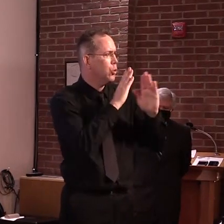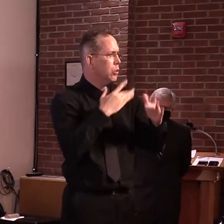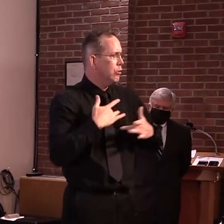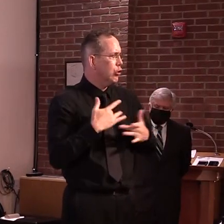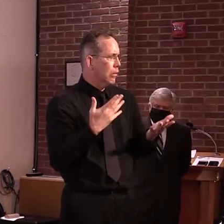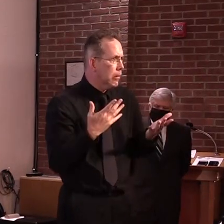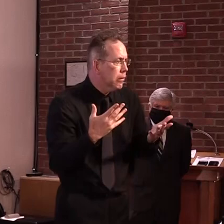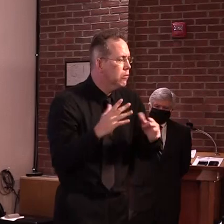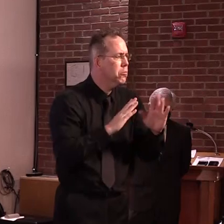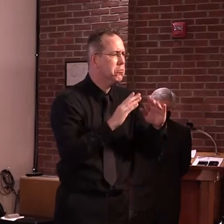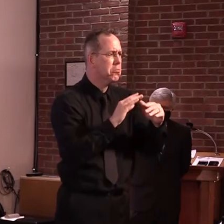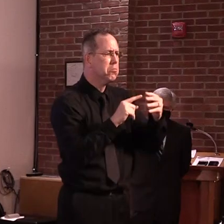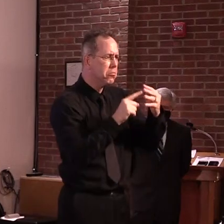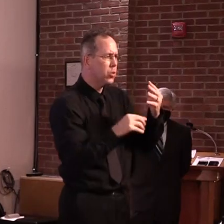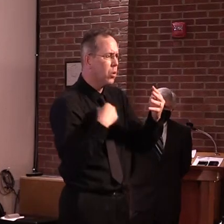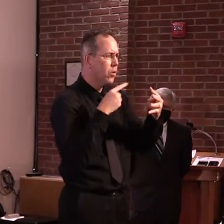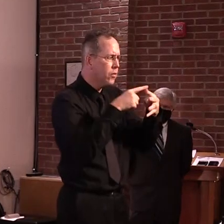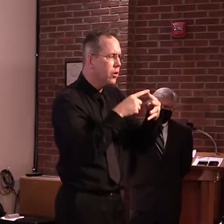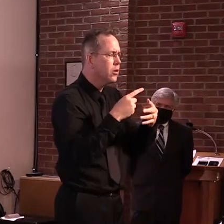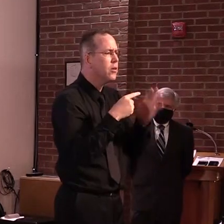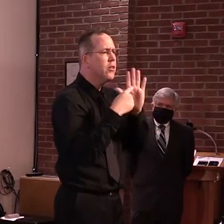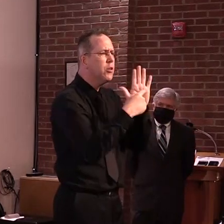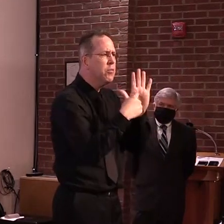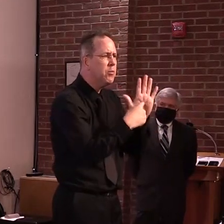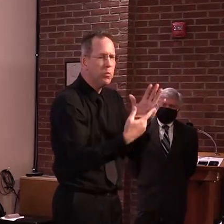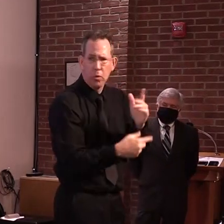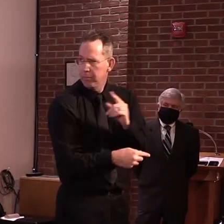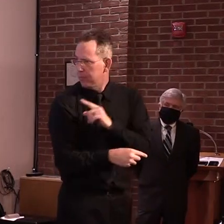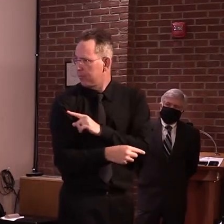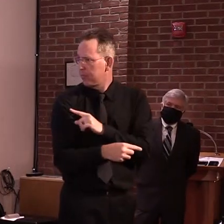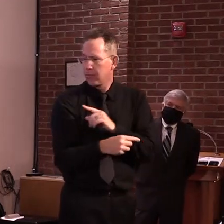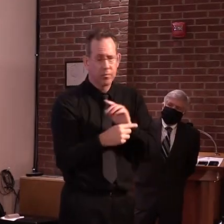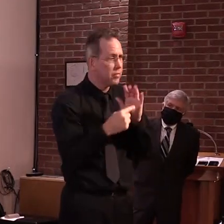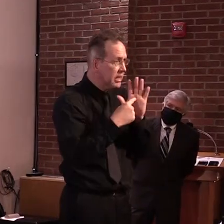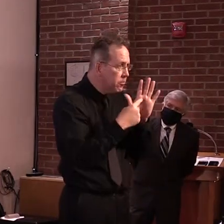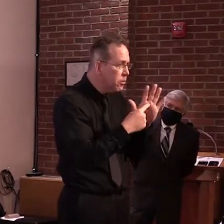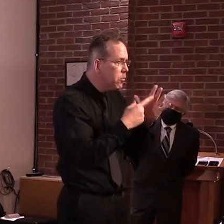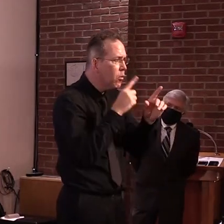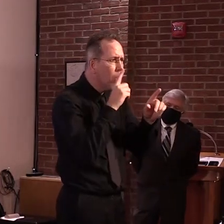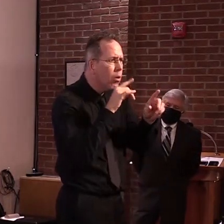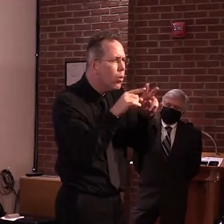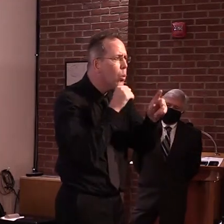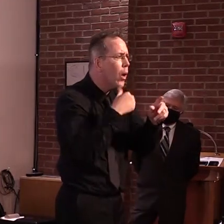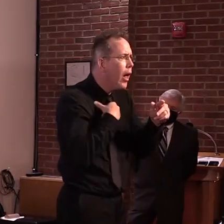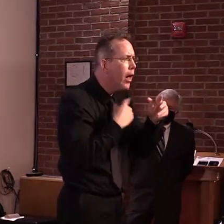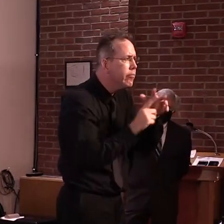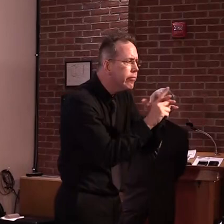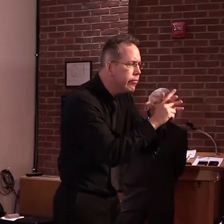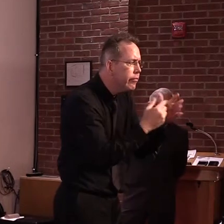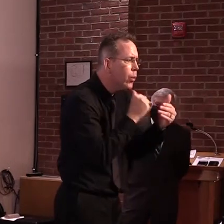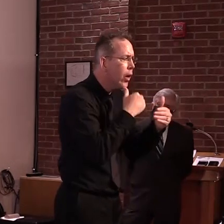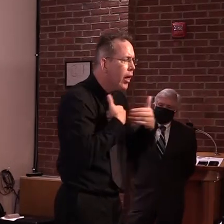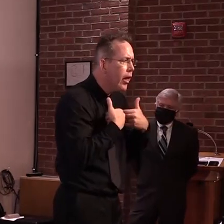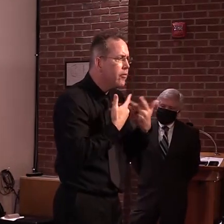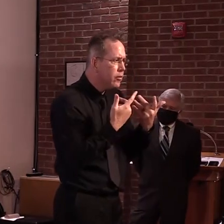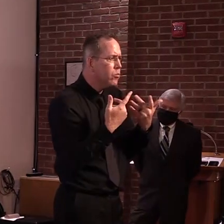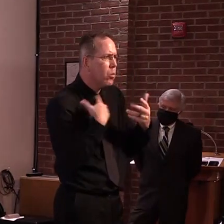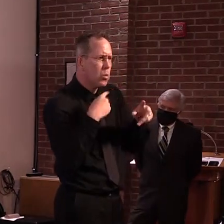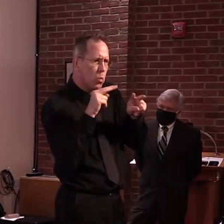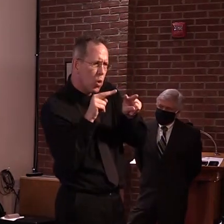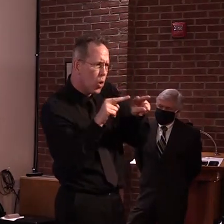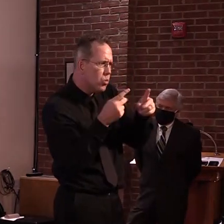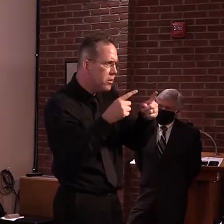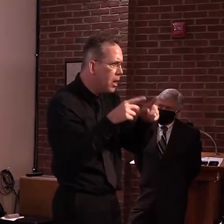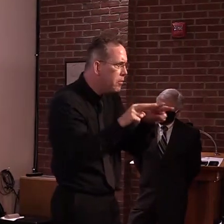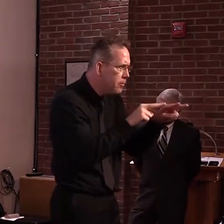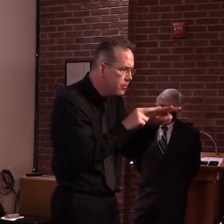Vermont process. We've been really focused on, you know, how are these indicators trending? And we've also set up guardrails for each of